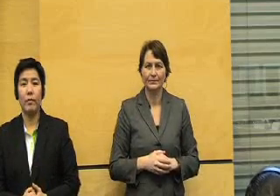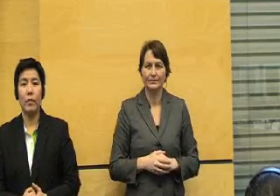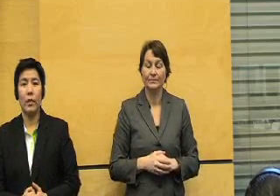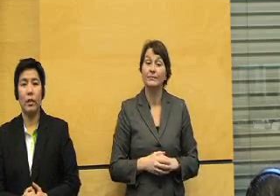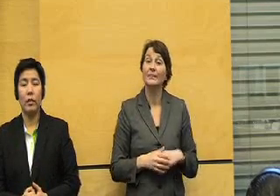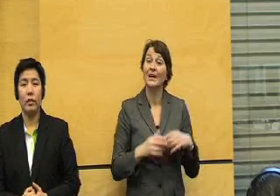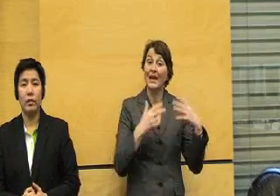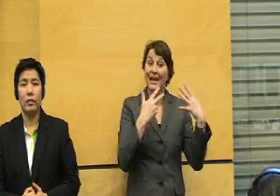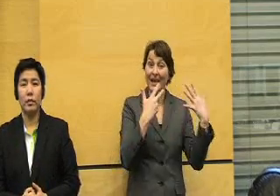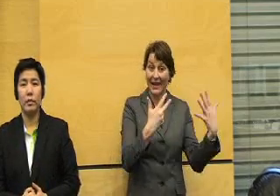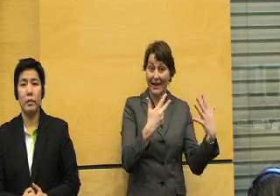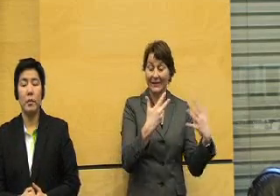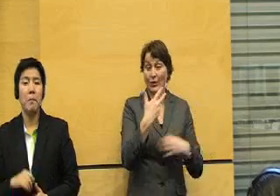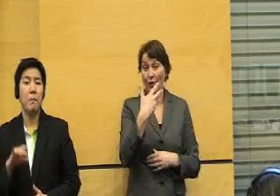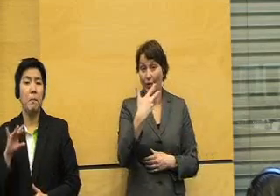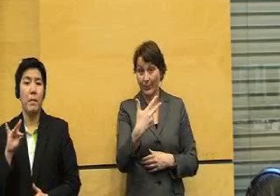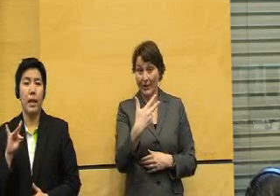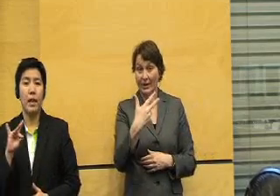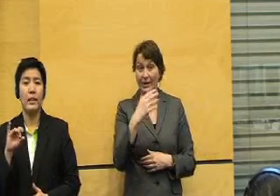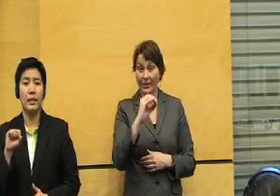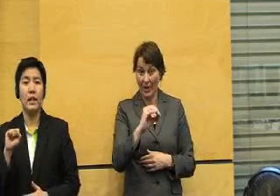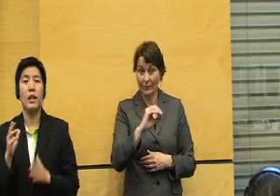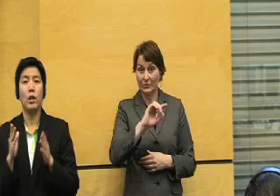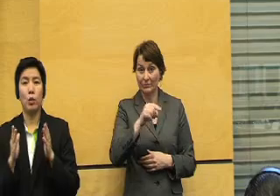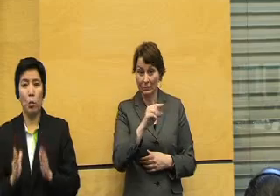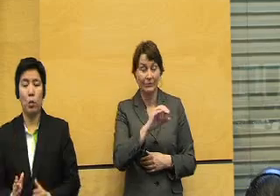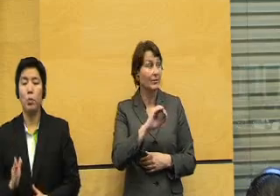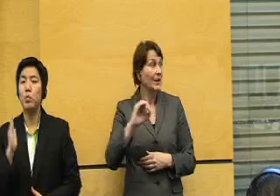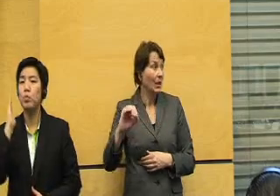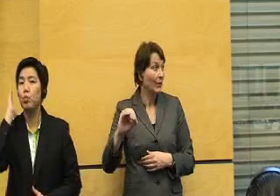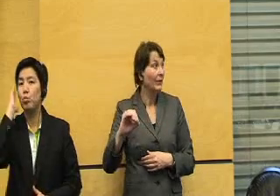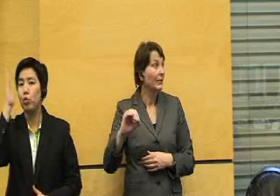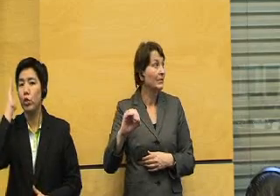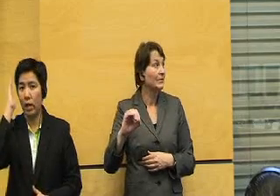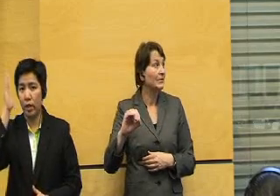830,000 are male and